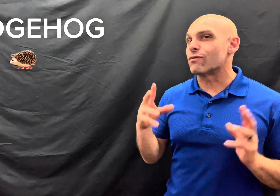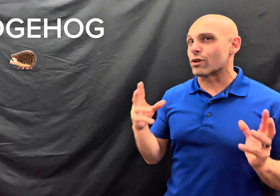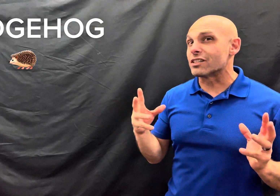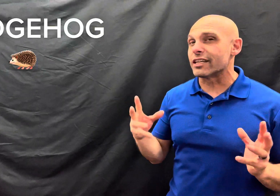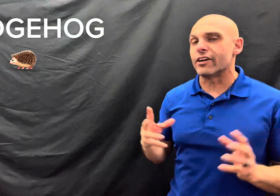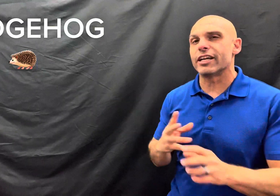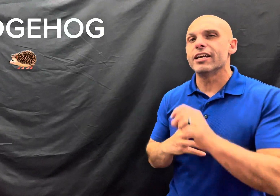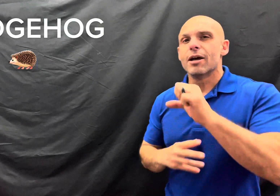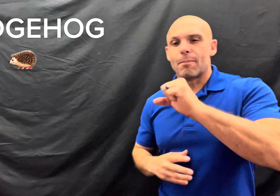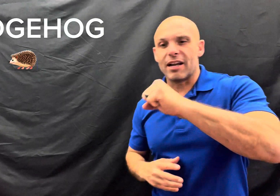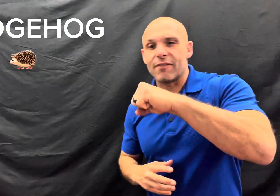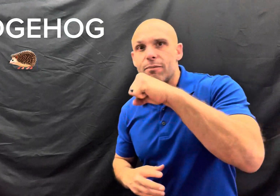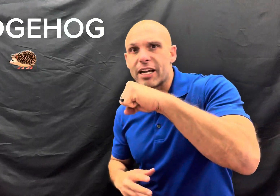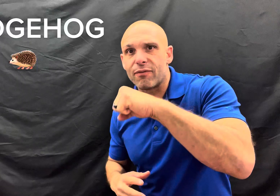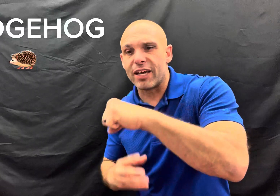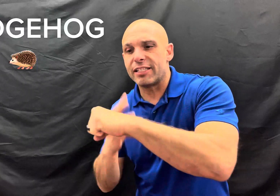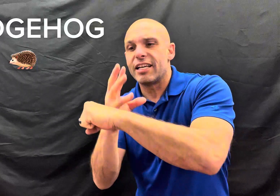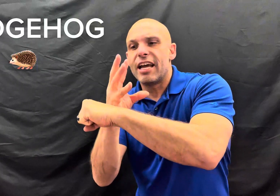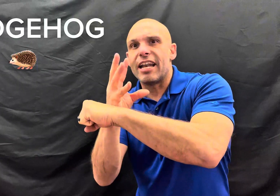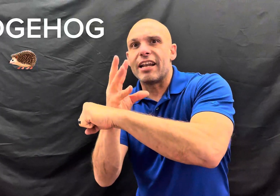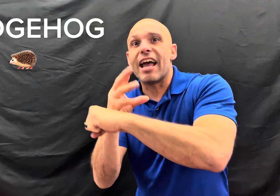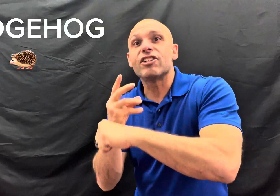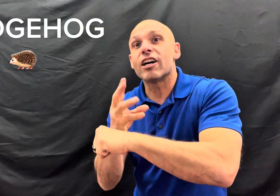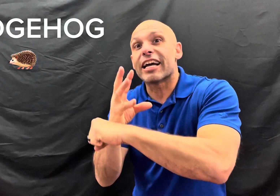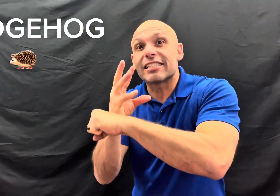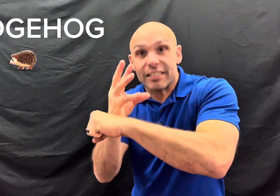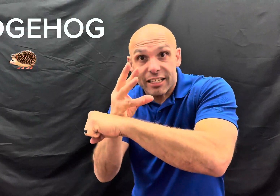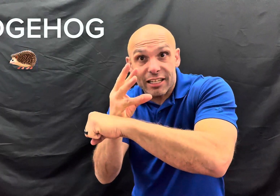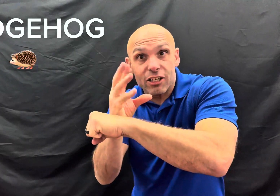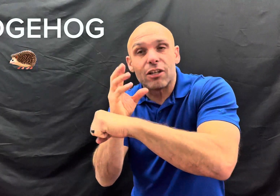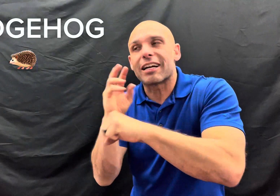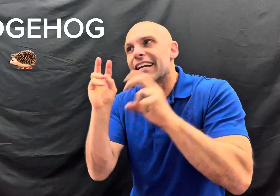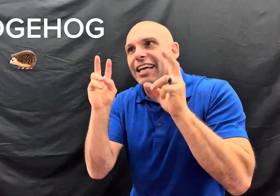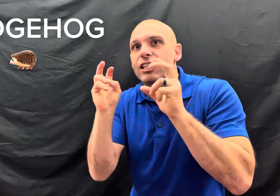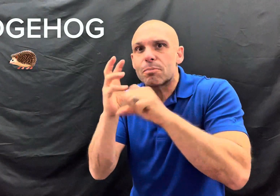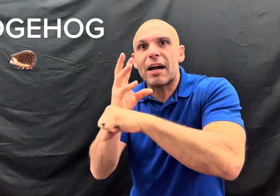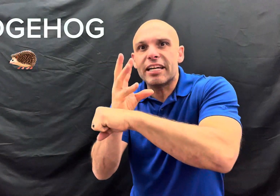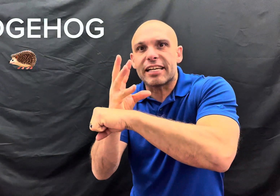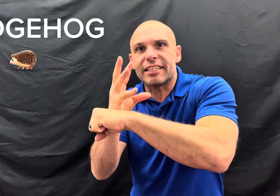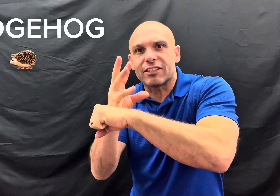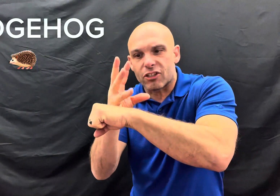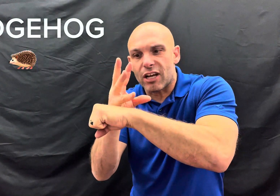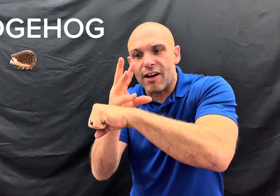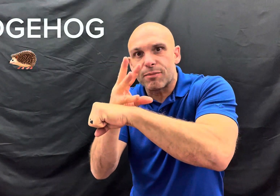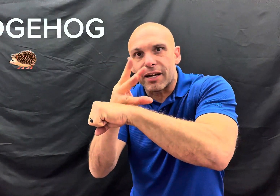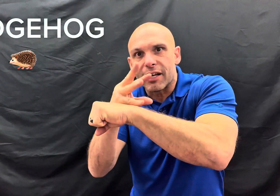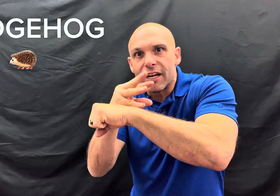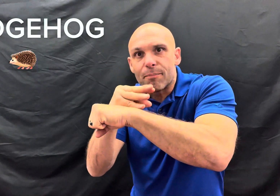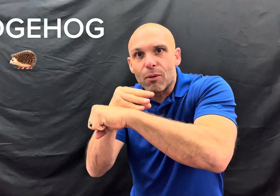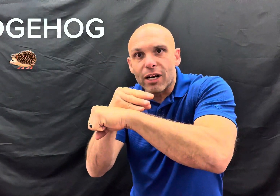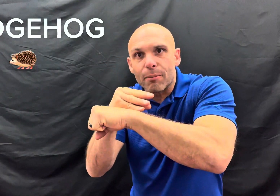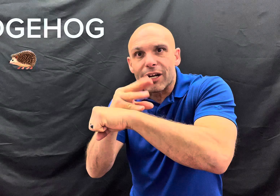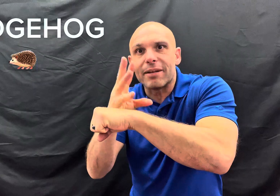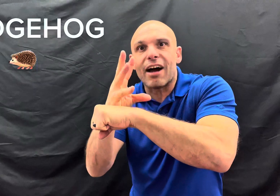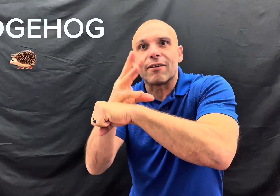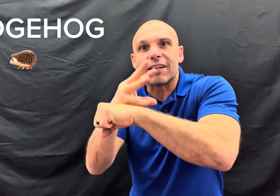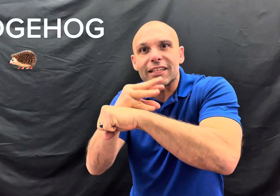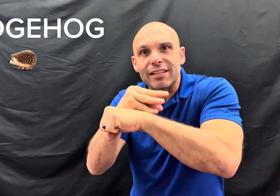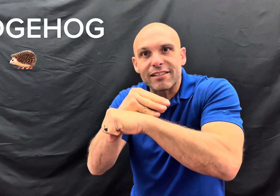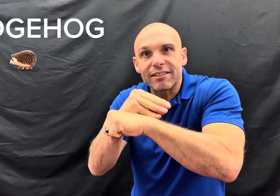for clarity. But if you make a fist, and then hedgehog has a little kind of like spikes. I think they're soft, but we're going to bring them down like this,